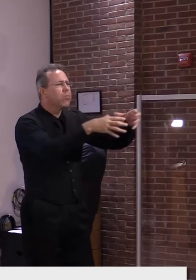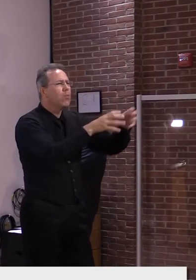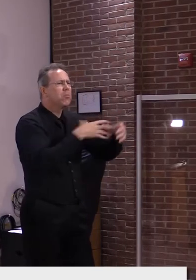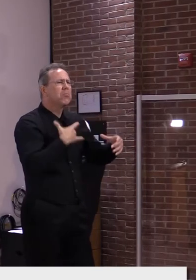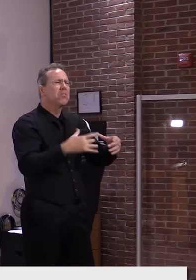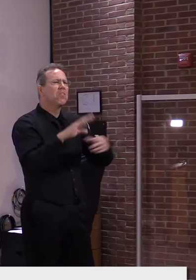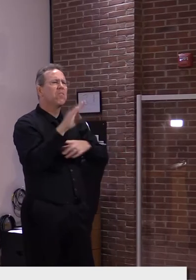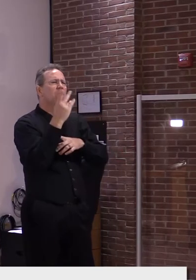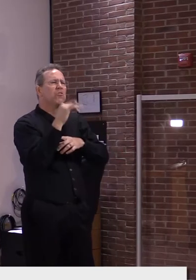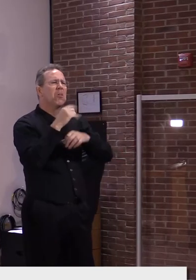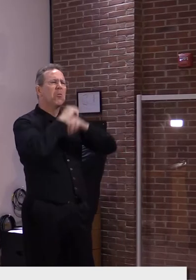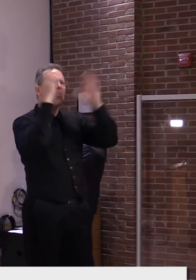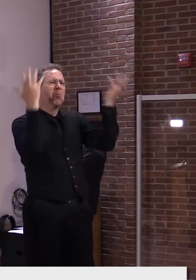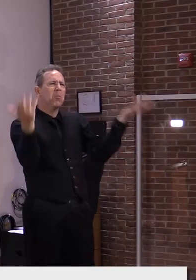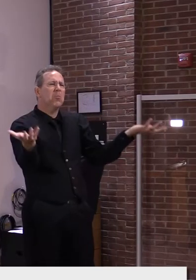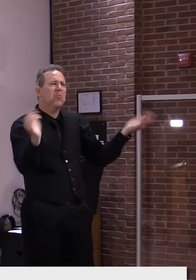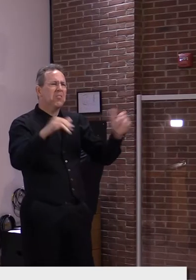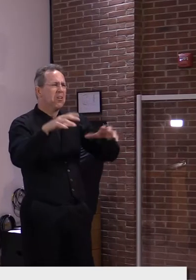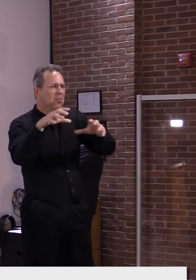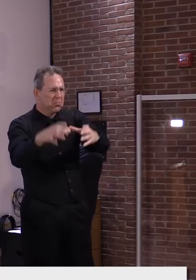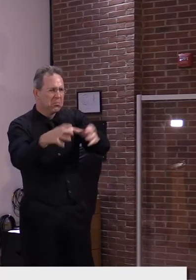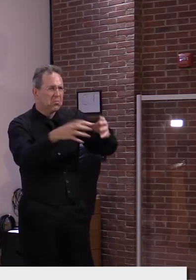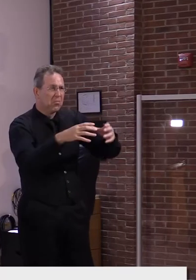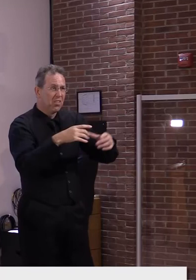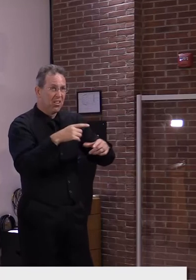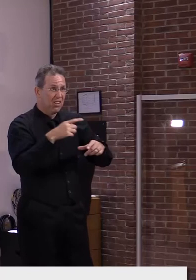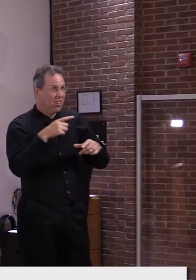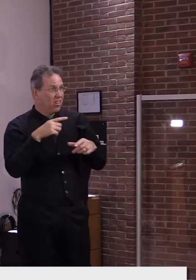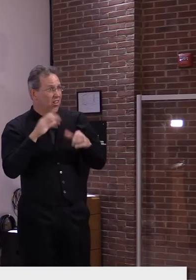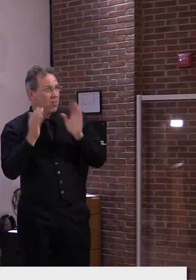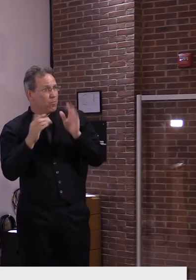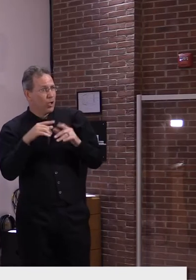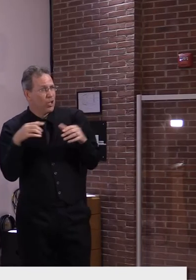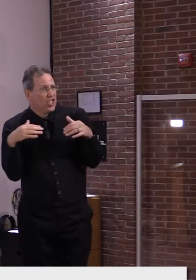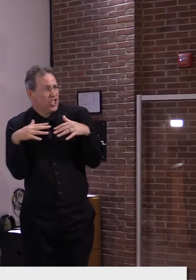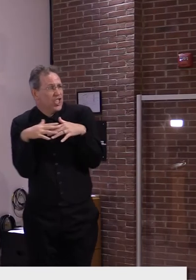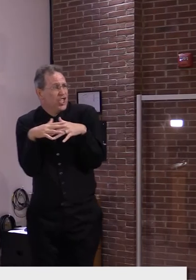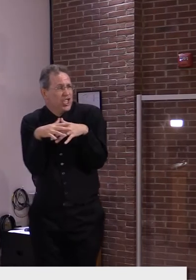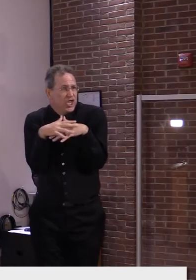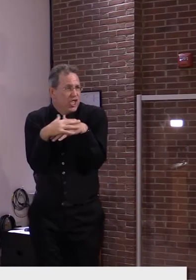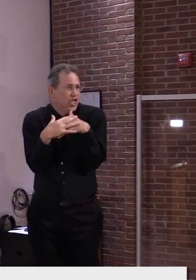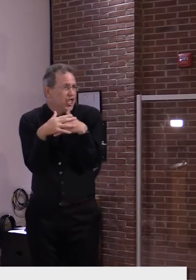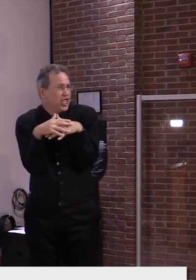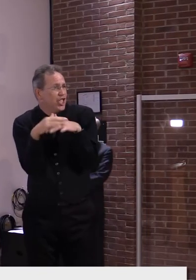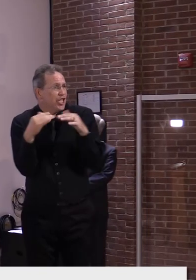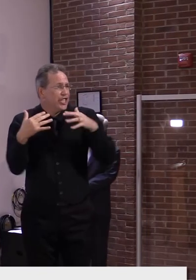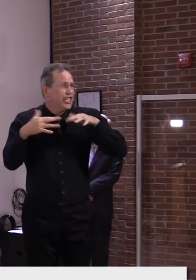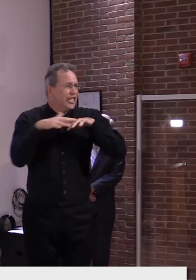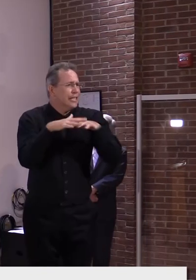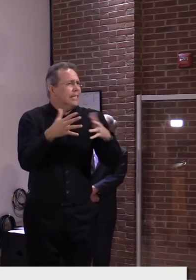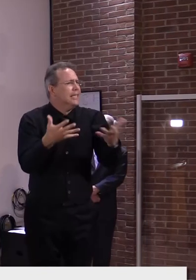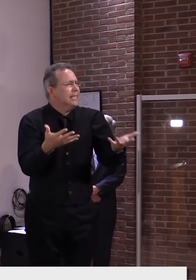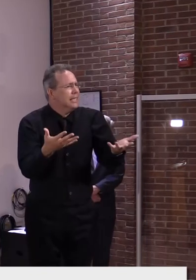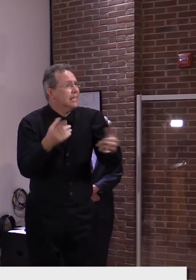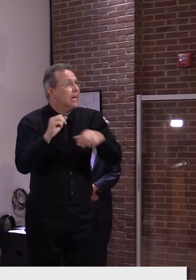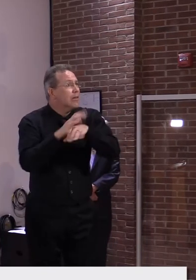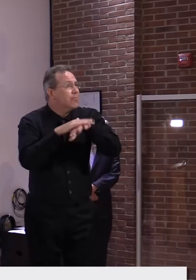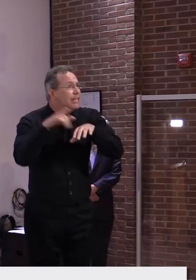they feel impinged upon by everybody around them. So I would say those activities should be